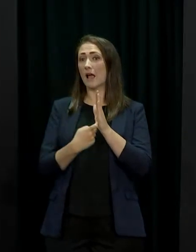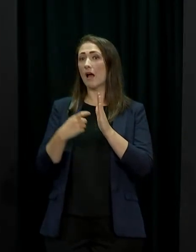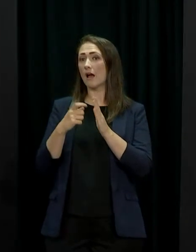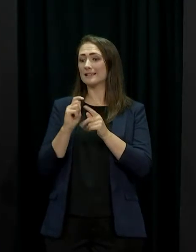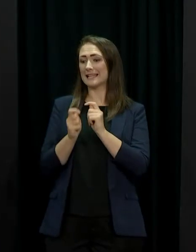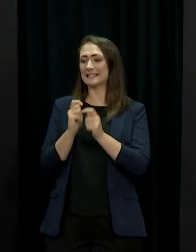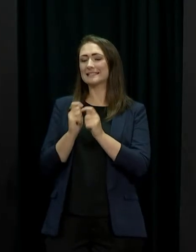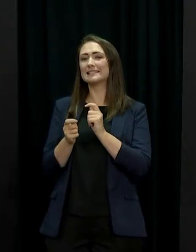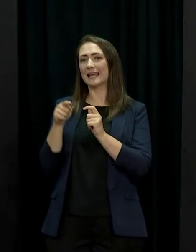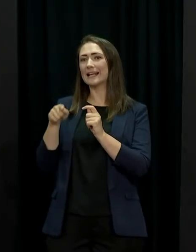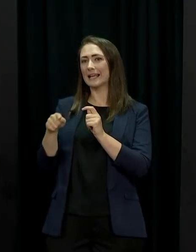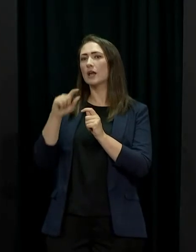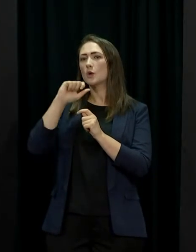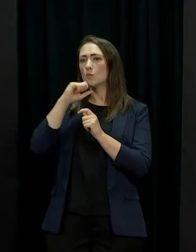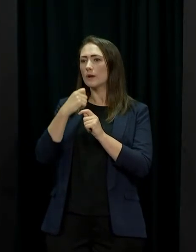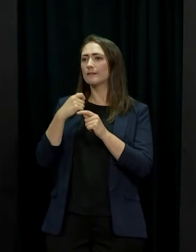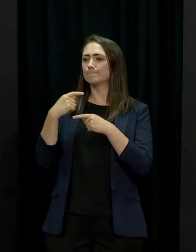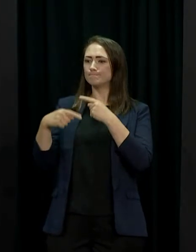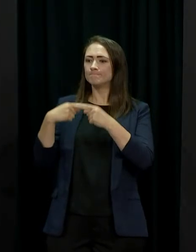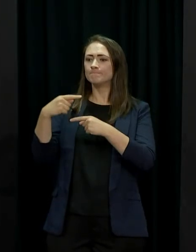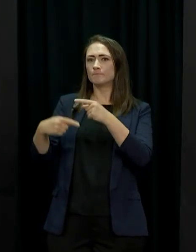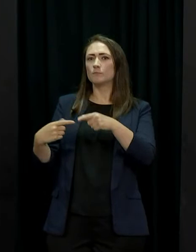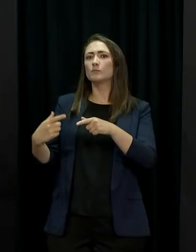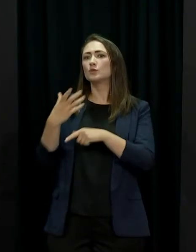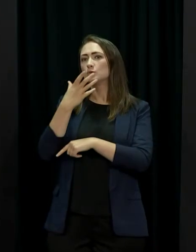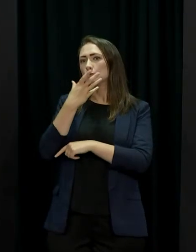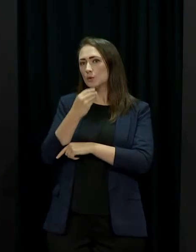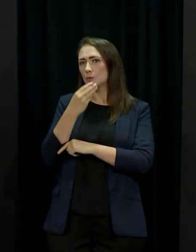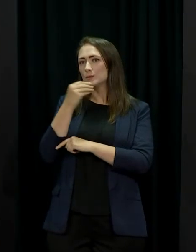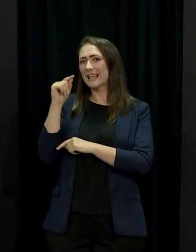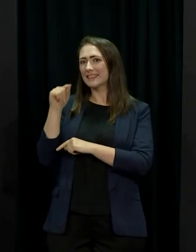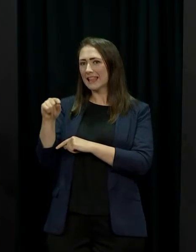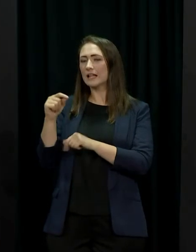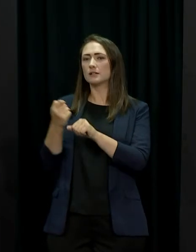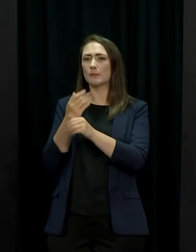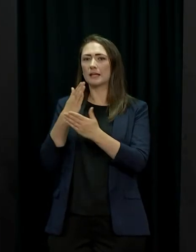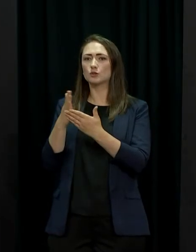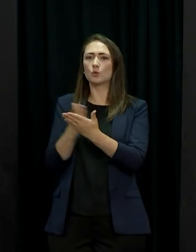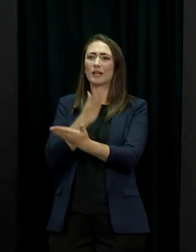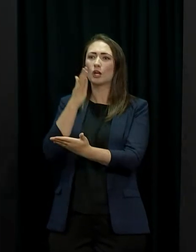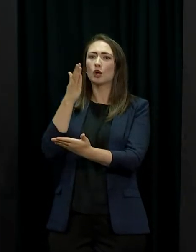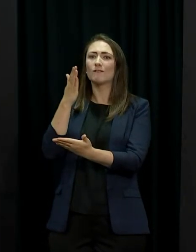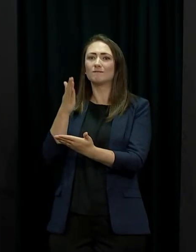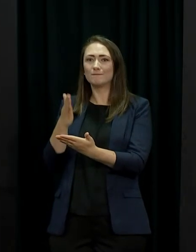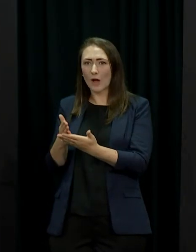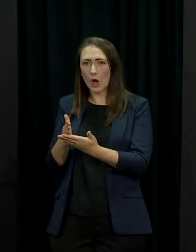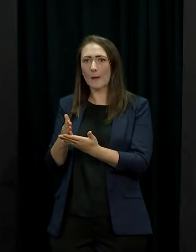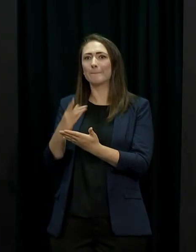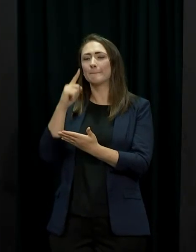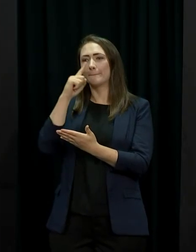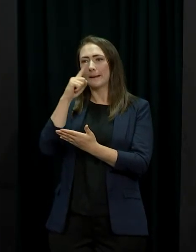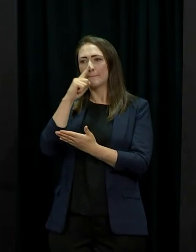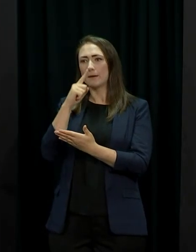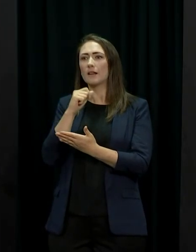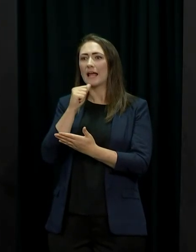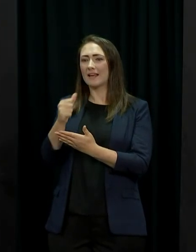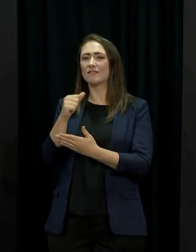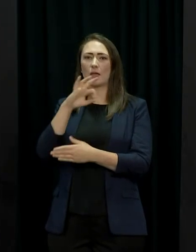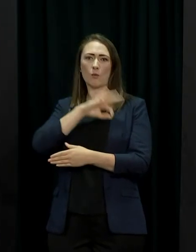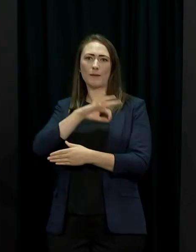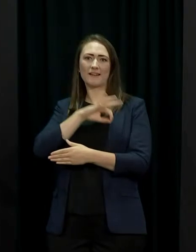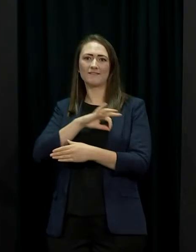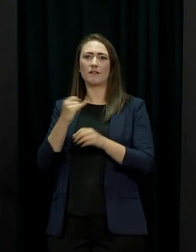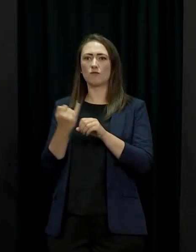our confirming cases and identifying those people who will benefit from Paxlovid, and